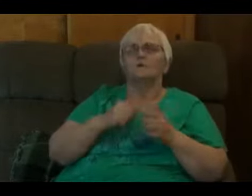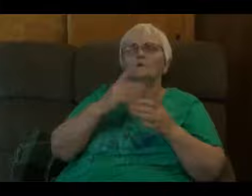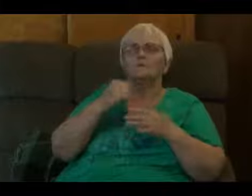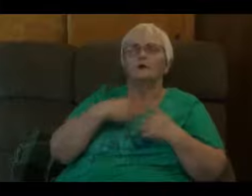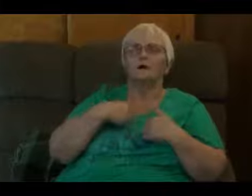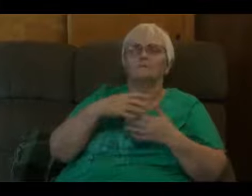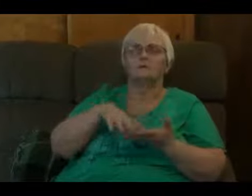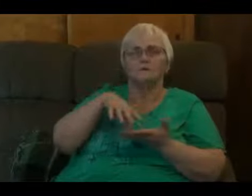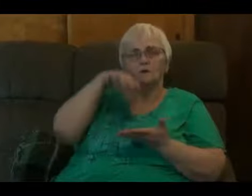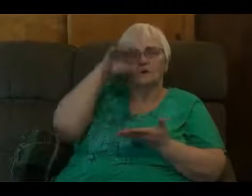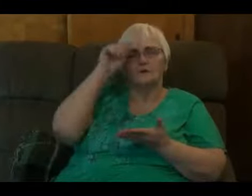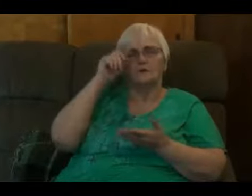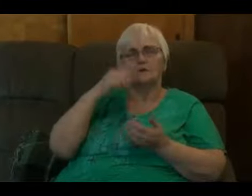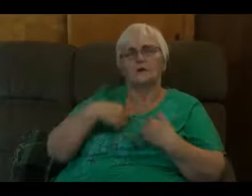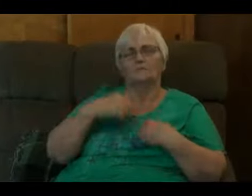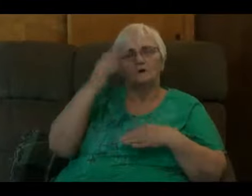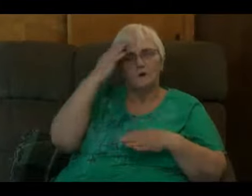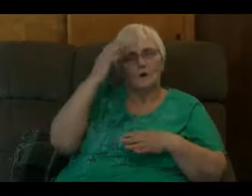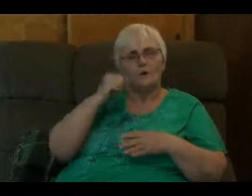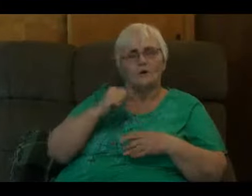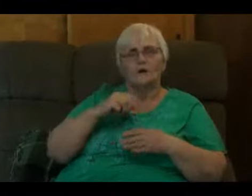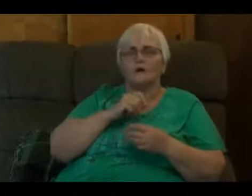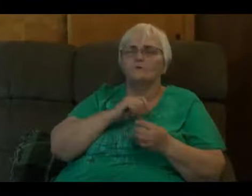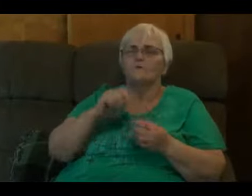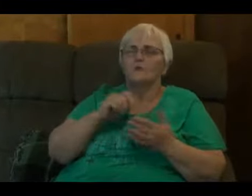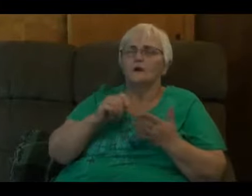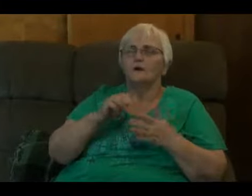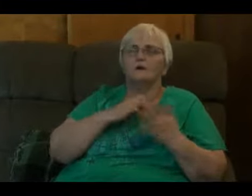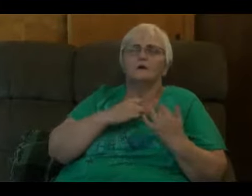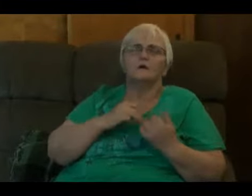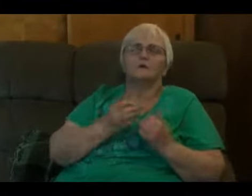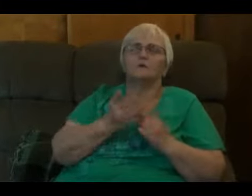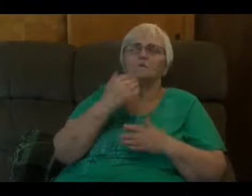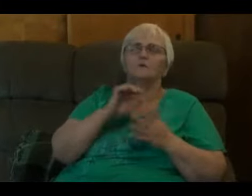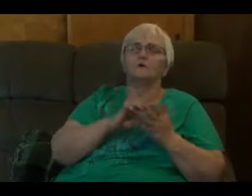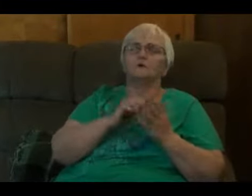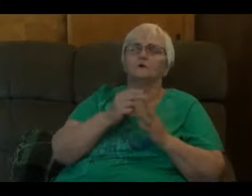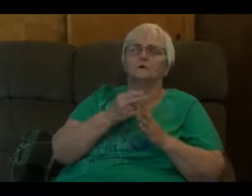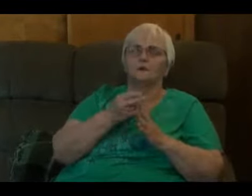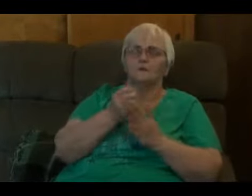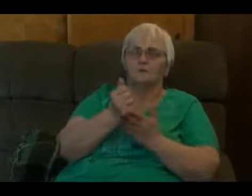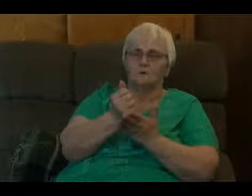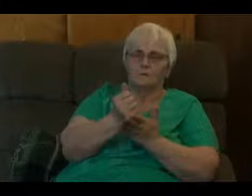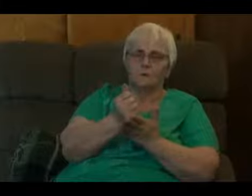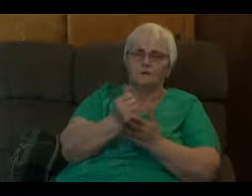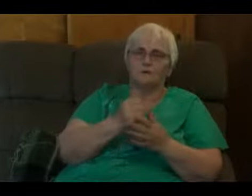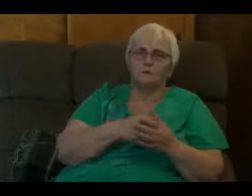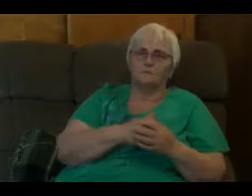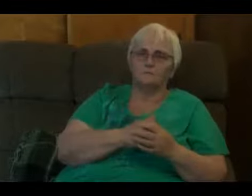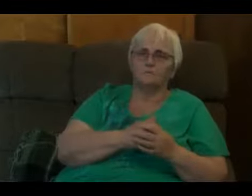learn and have us know and write upon our hearts this morning. In Jesus' name, amen. I want